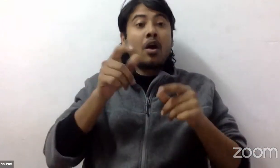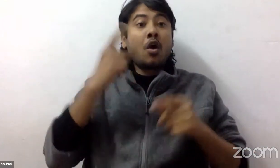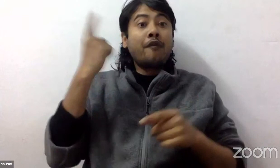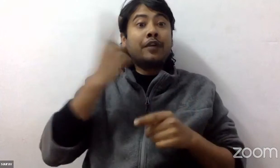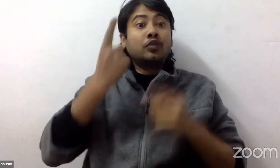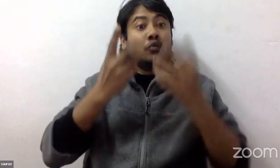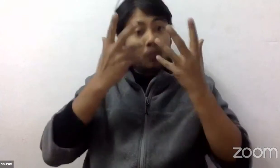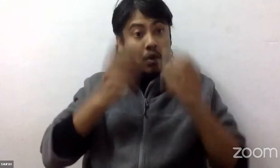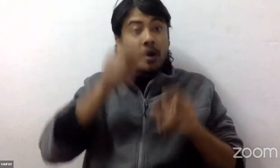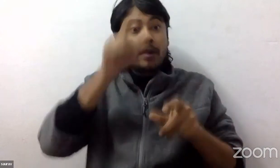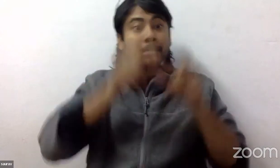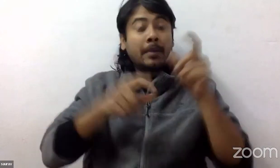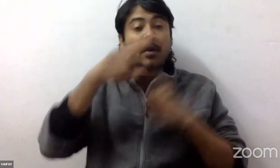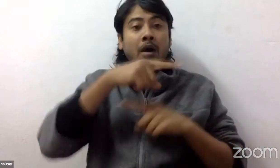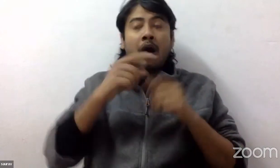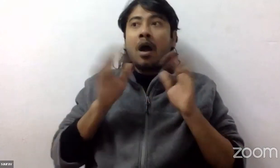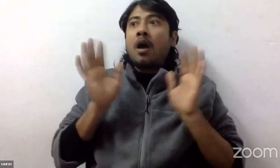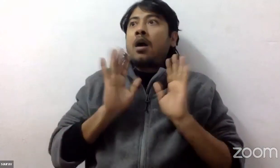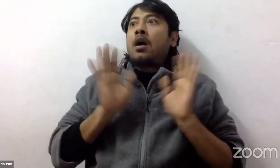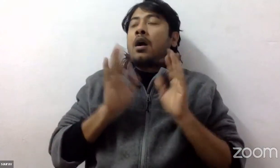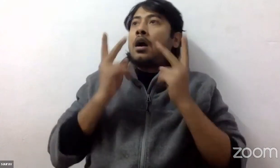this Papa Purusha got